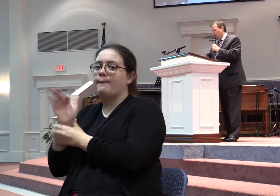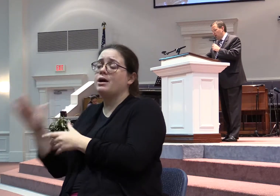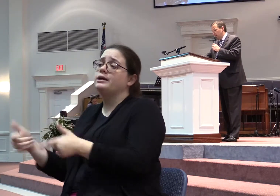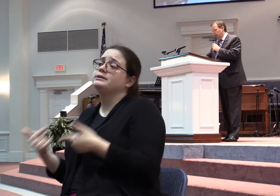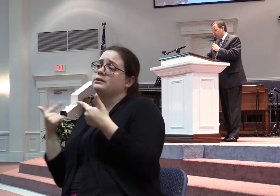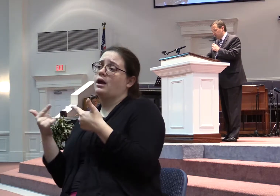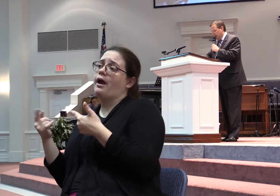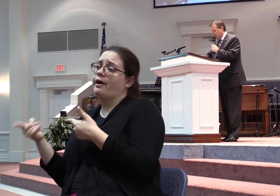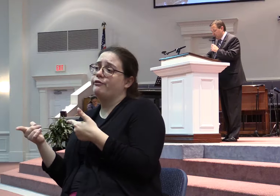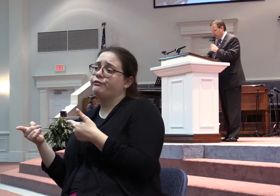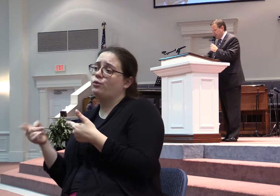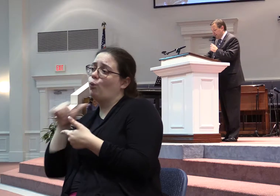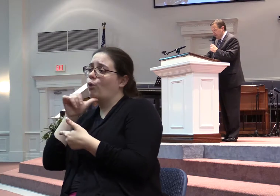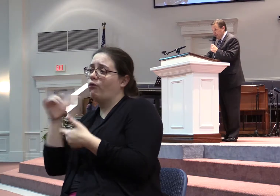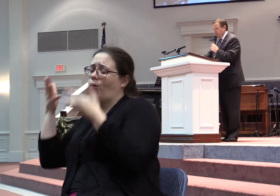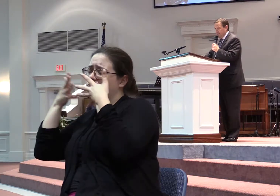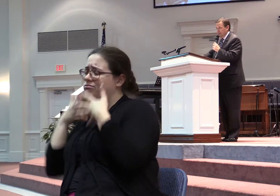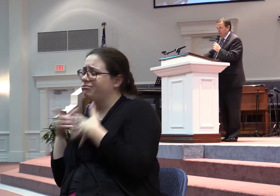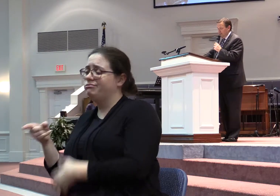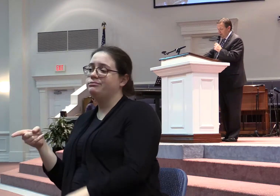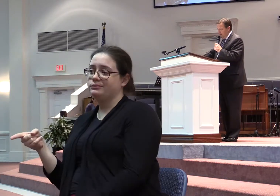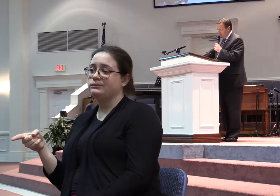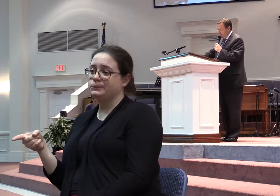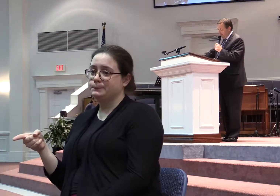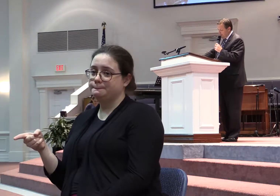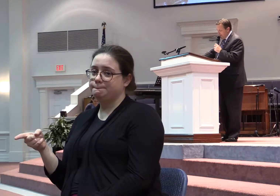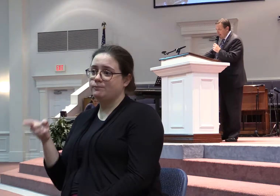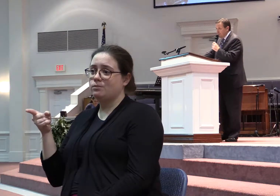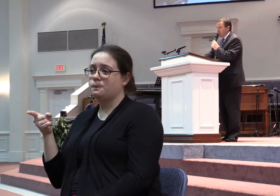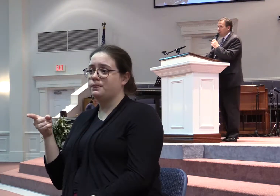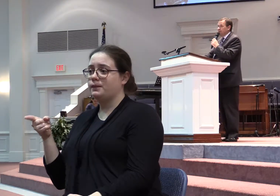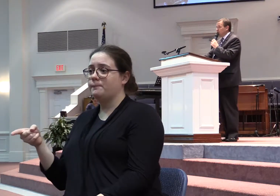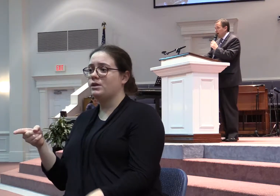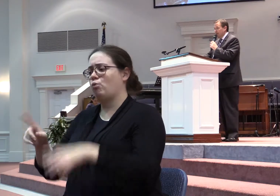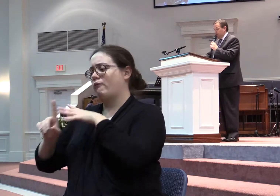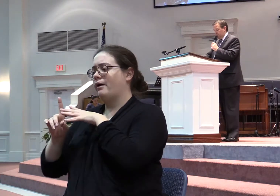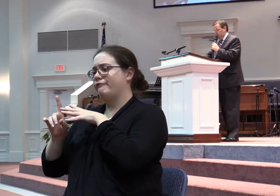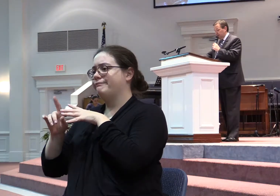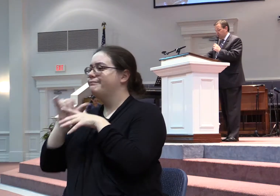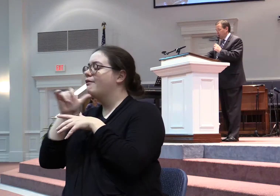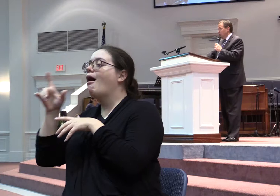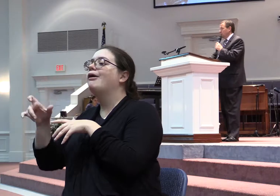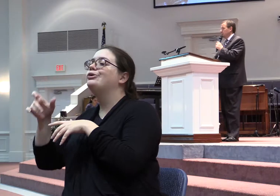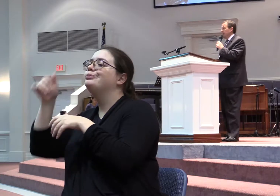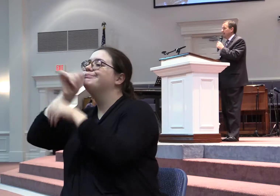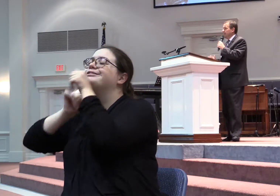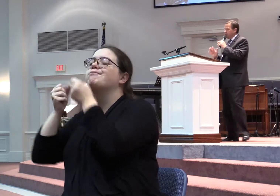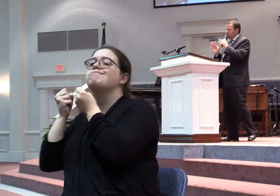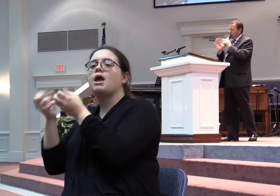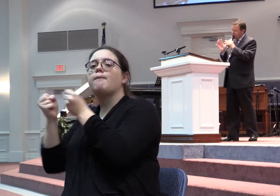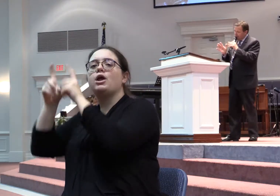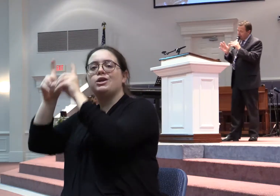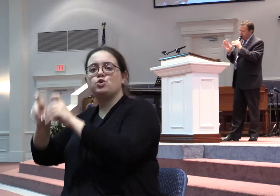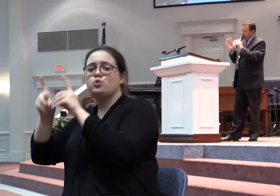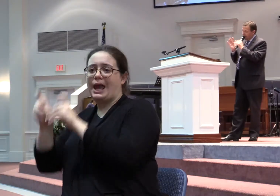out far less tragic than it did. He would have escaped many trials and sorrows by